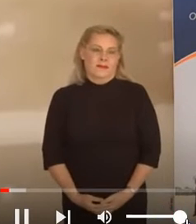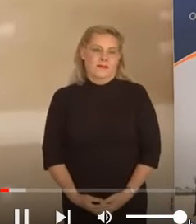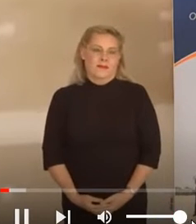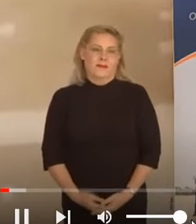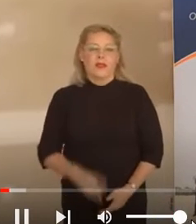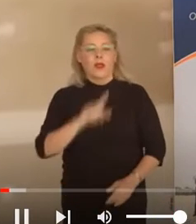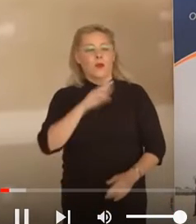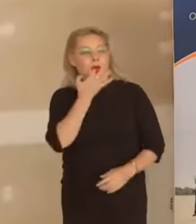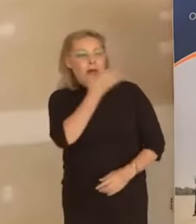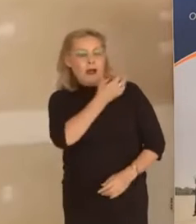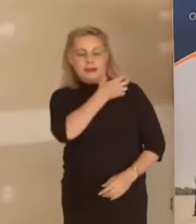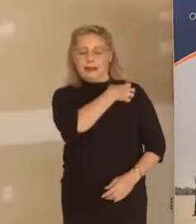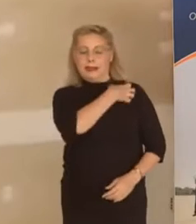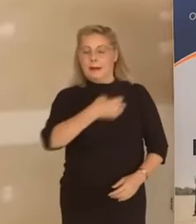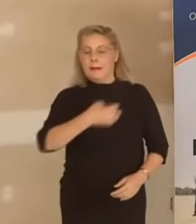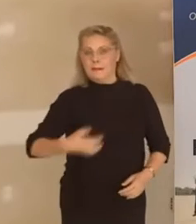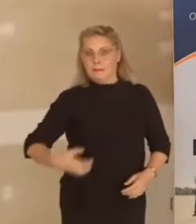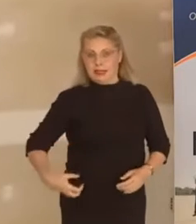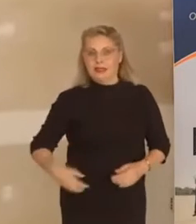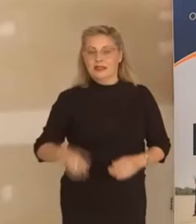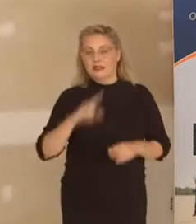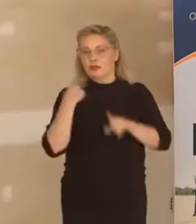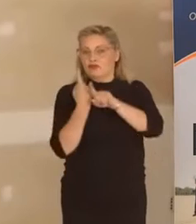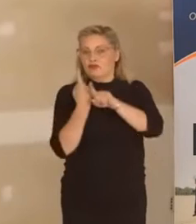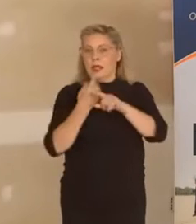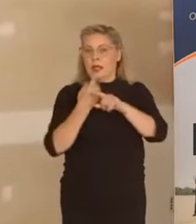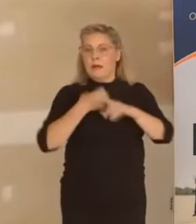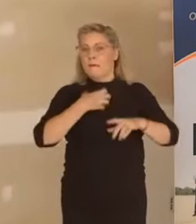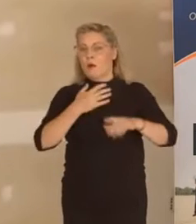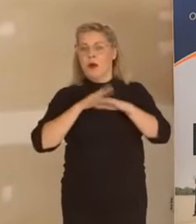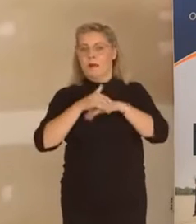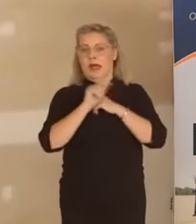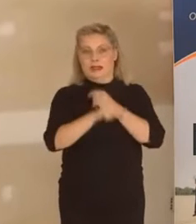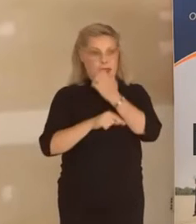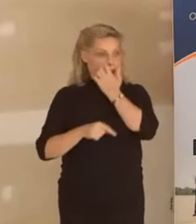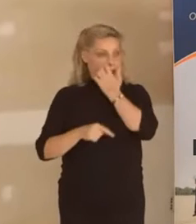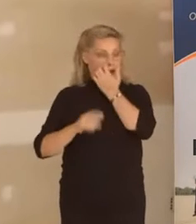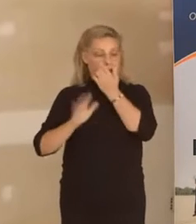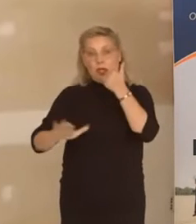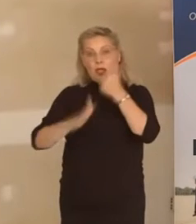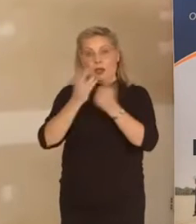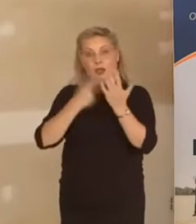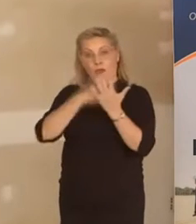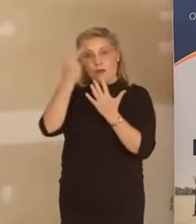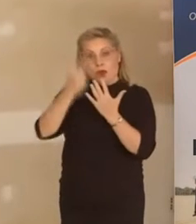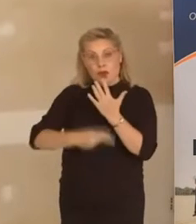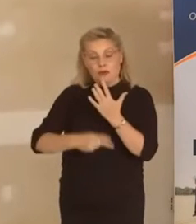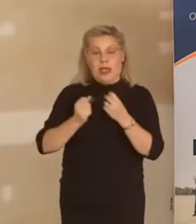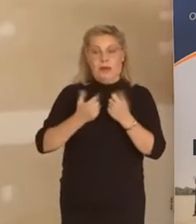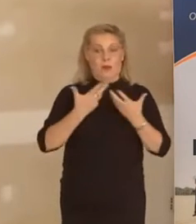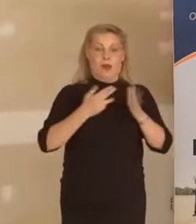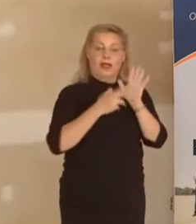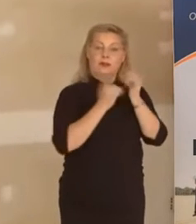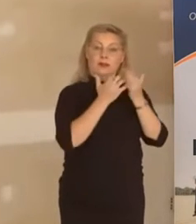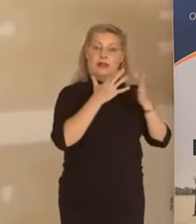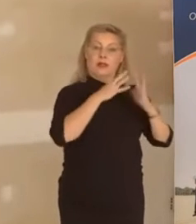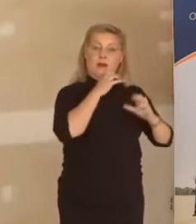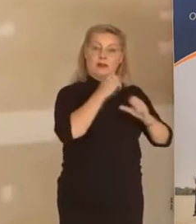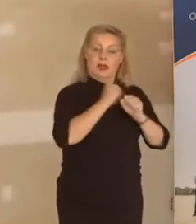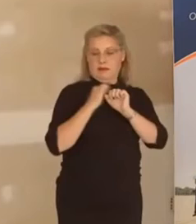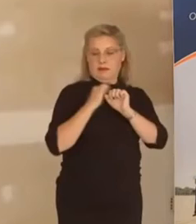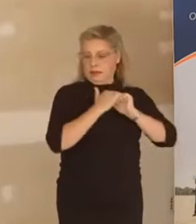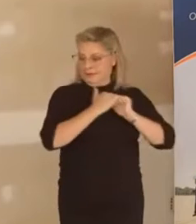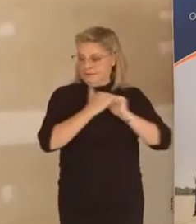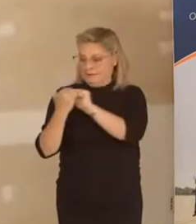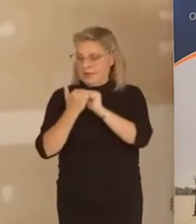further to this, but we set up Investment New South Wales in our state to partner with the private sector to drive capital investment